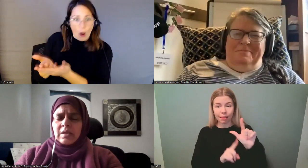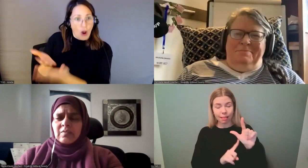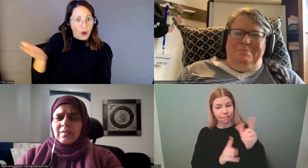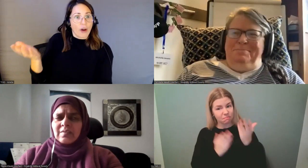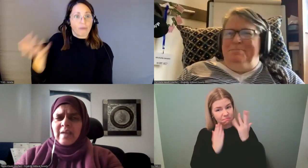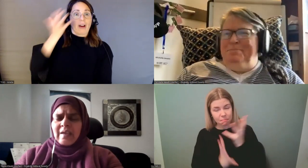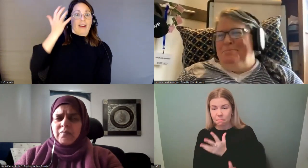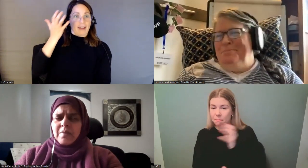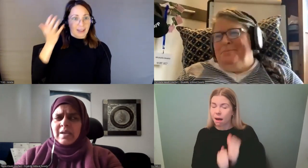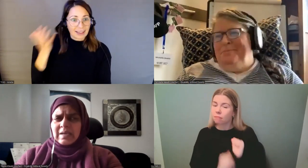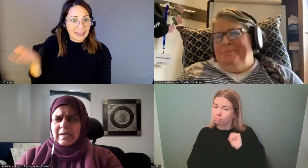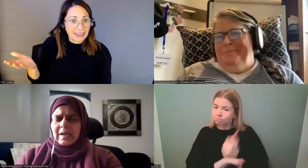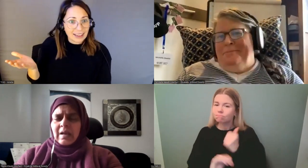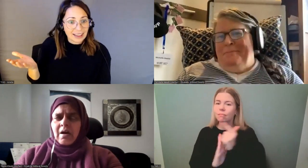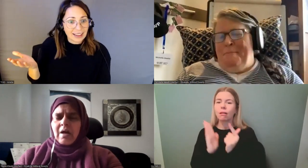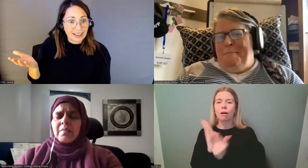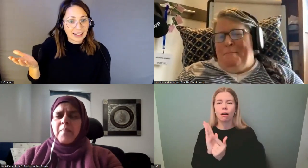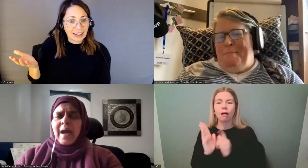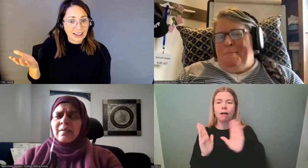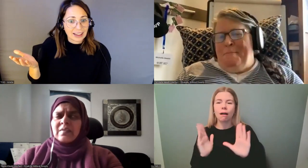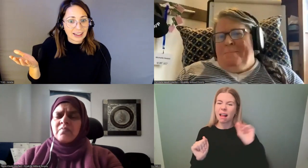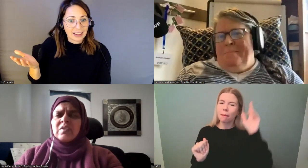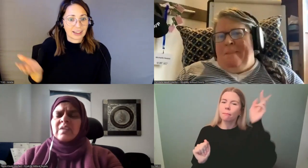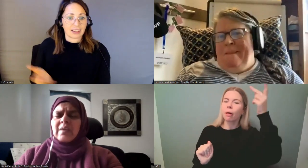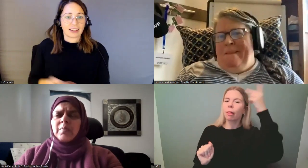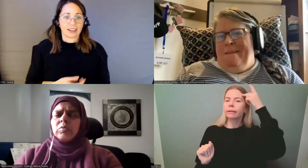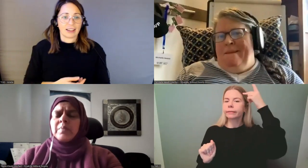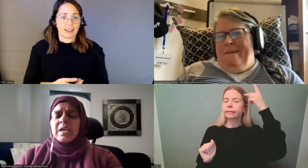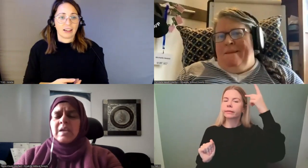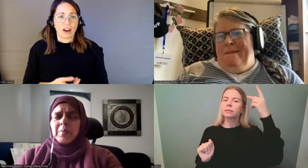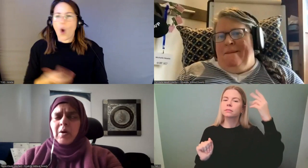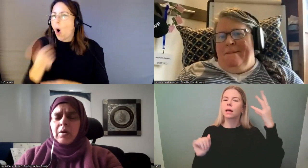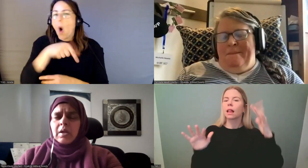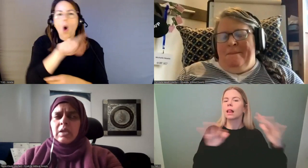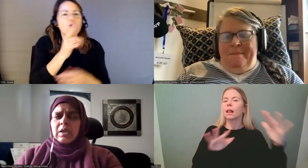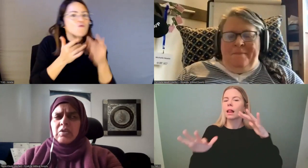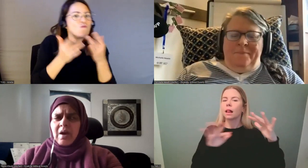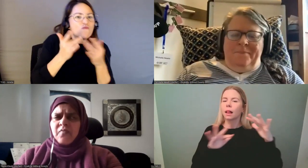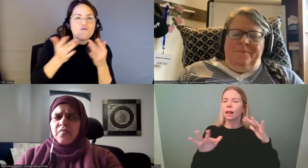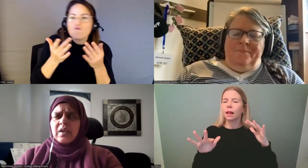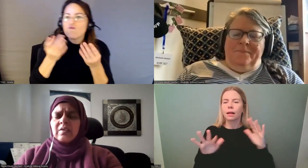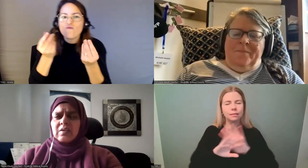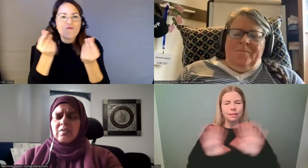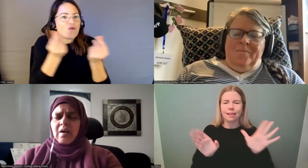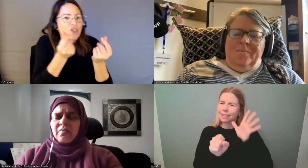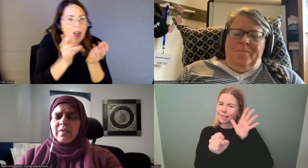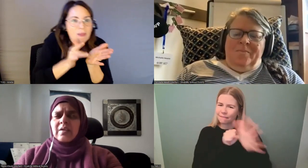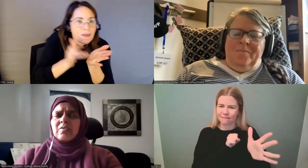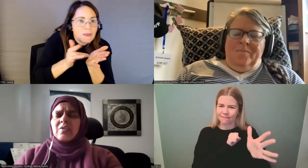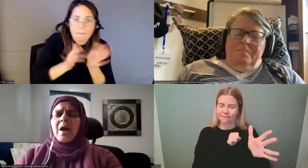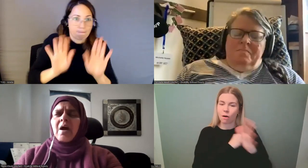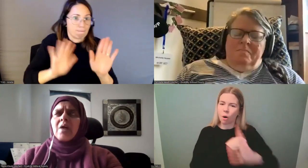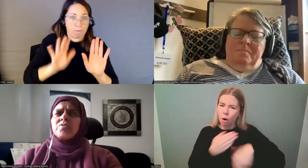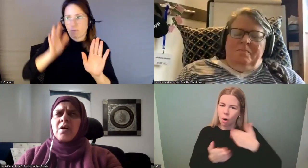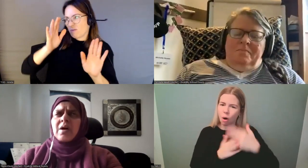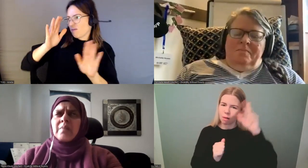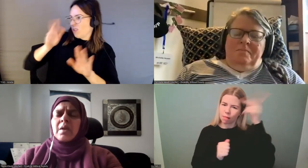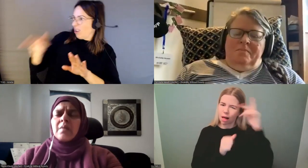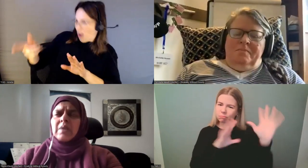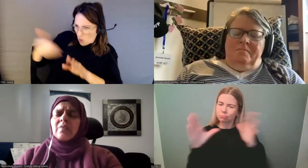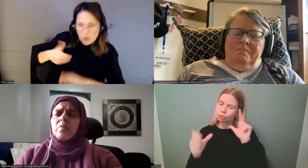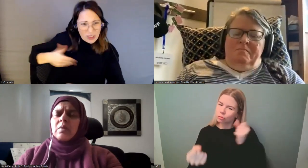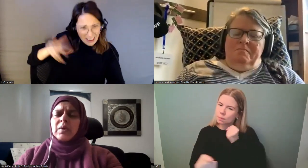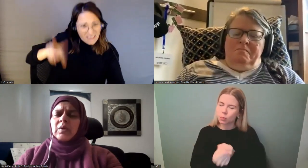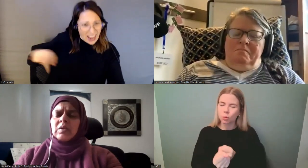hands wanting to save money on the backs of disabled people. Enough is enough. It is our